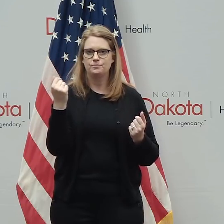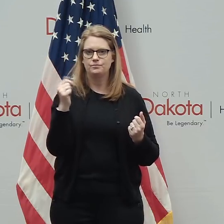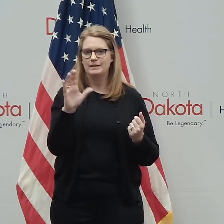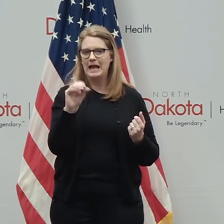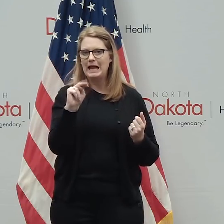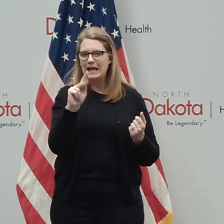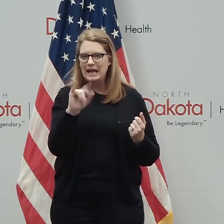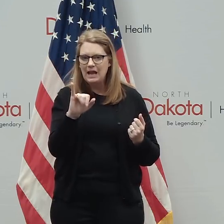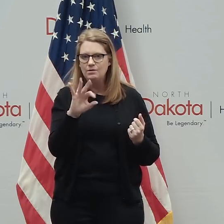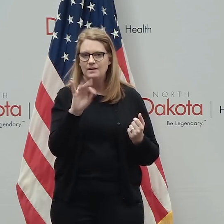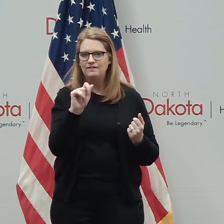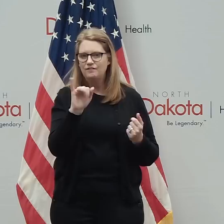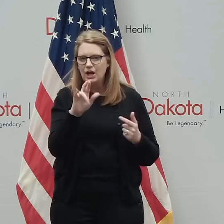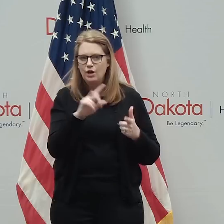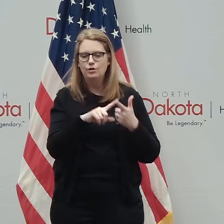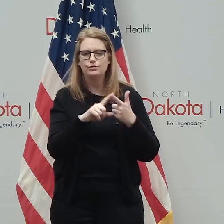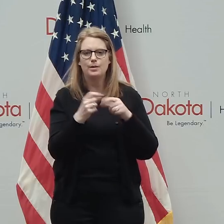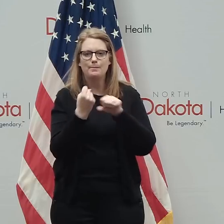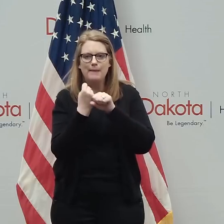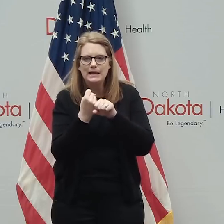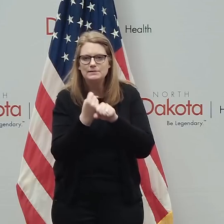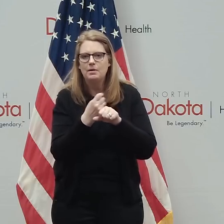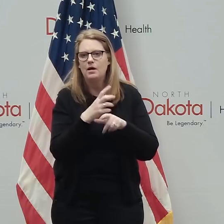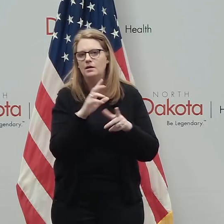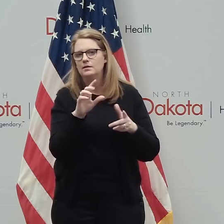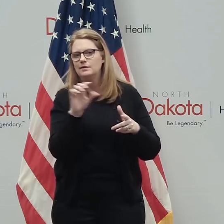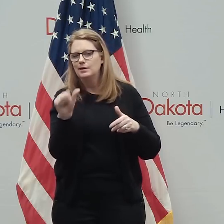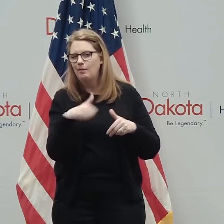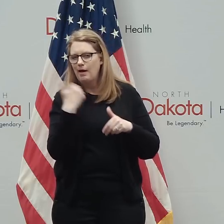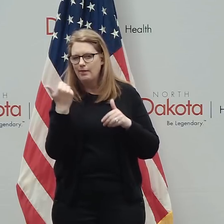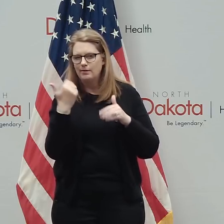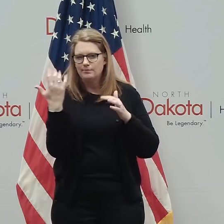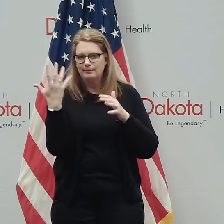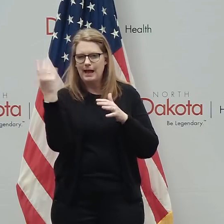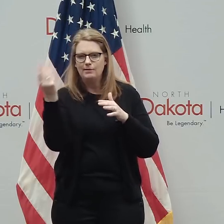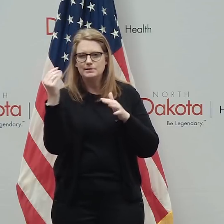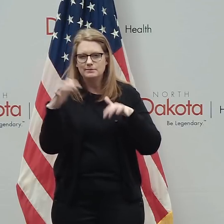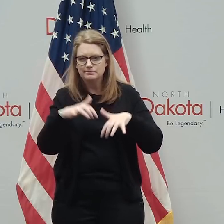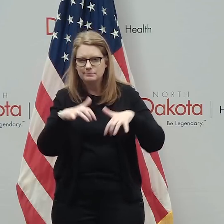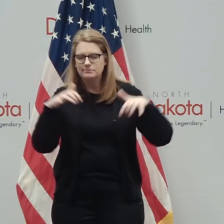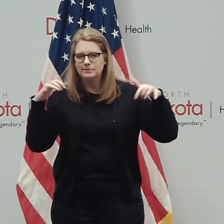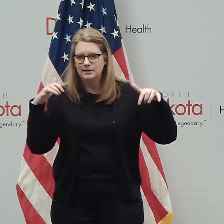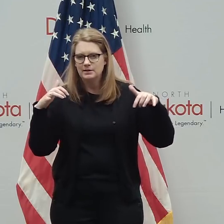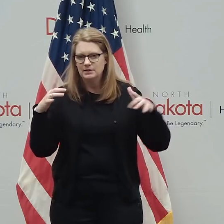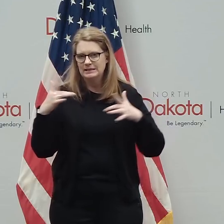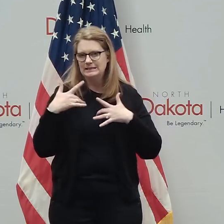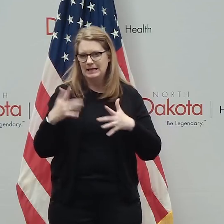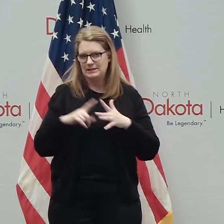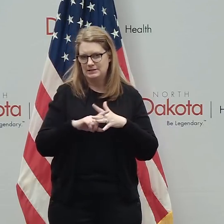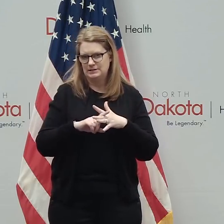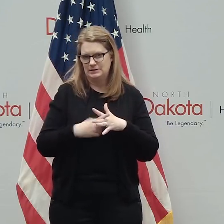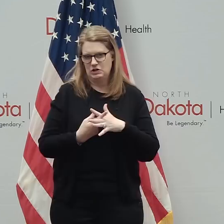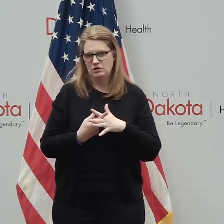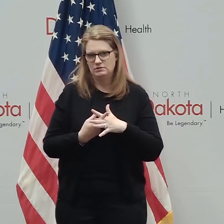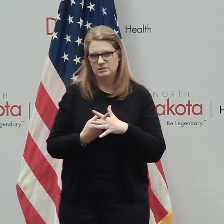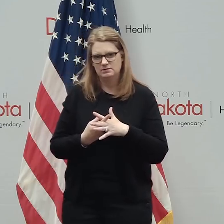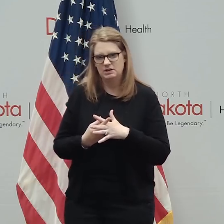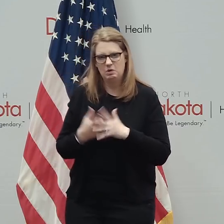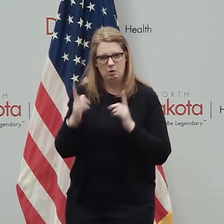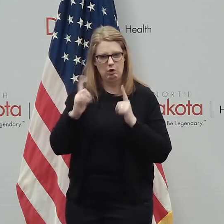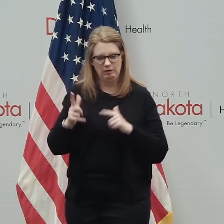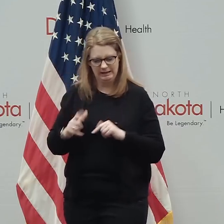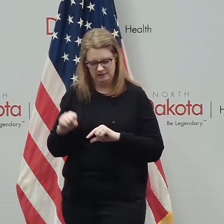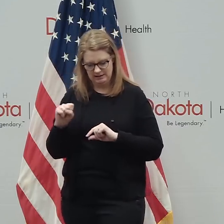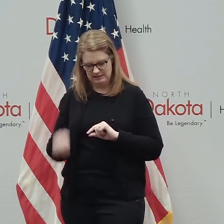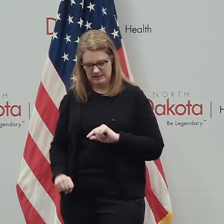county fairs or baseball or other outdoor concert venues, those kinds of things, or those seasons typically start earlier in states to the south of us. And